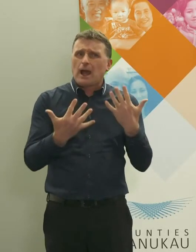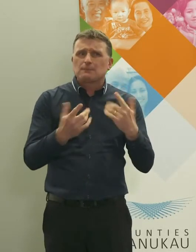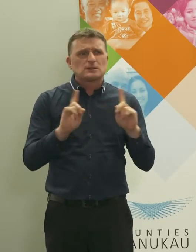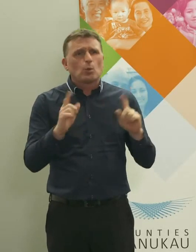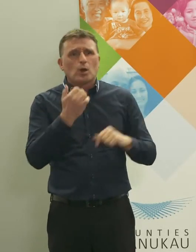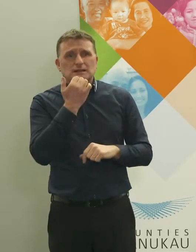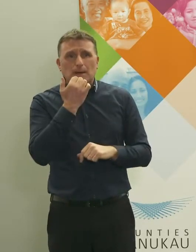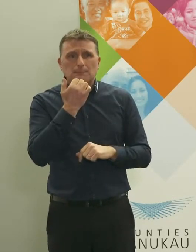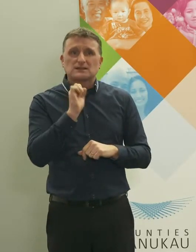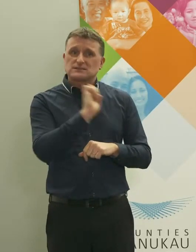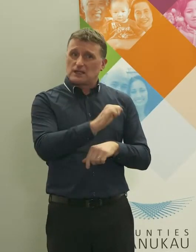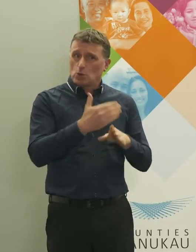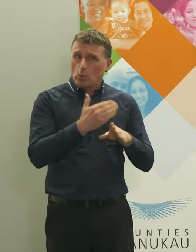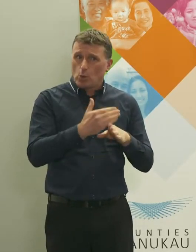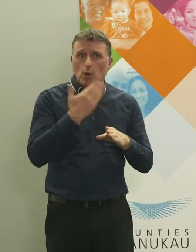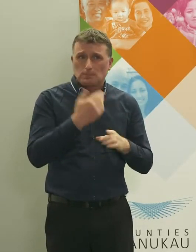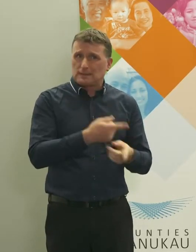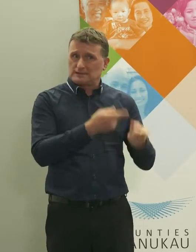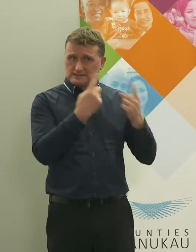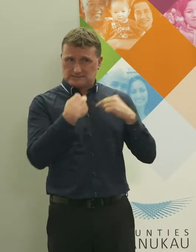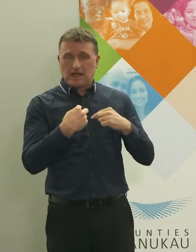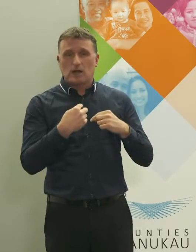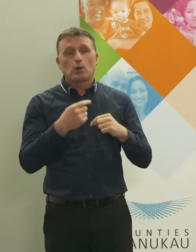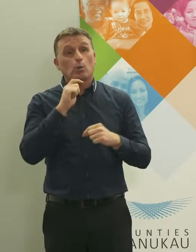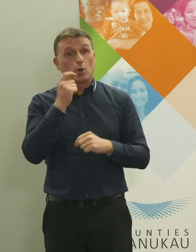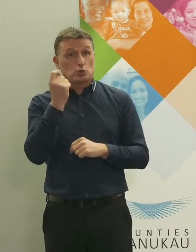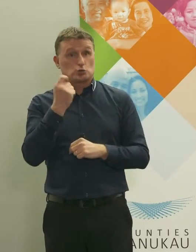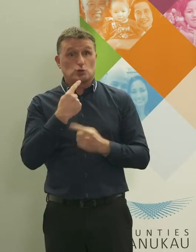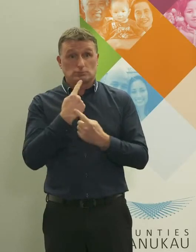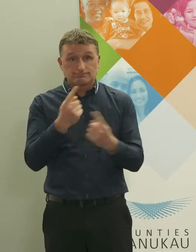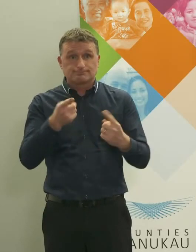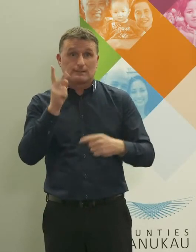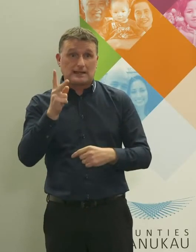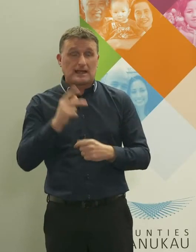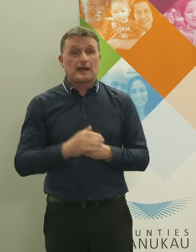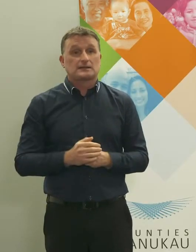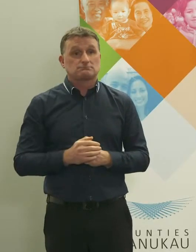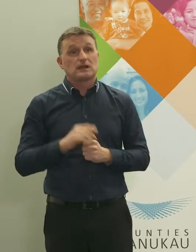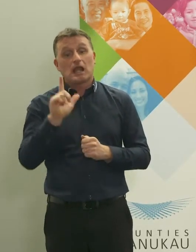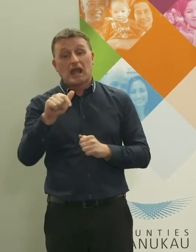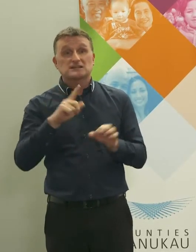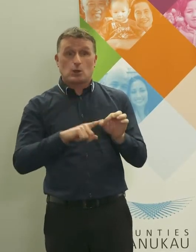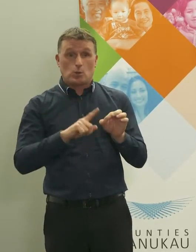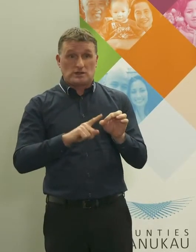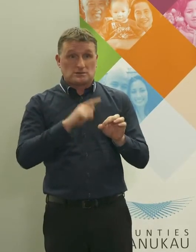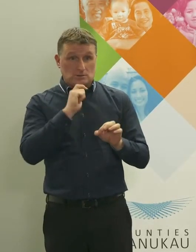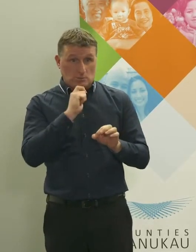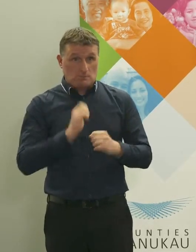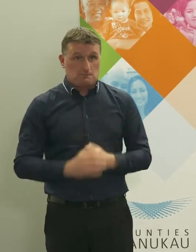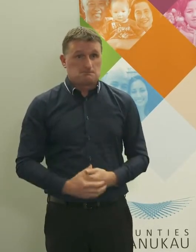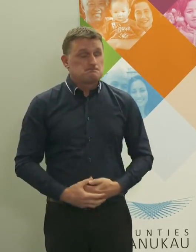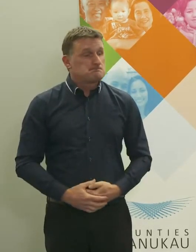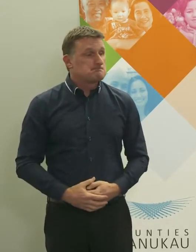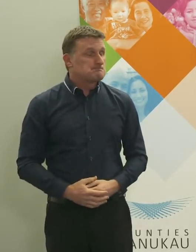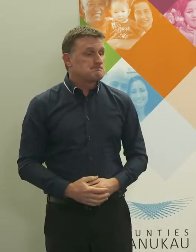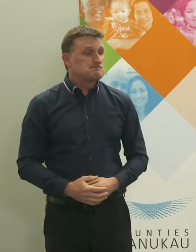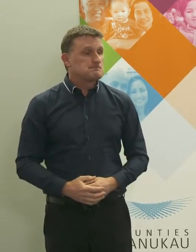little bit about the work of your team, and then I've got a few other messages to share and we'll get into question and answers.